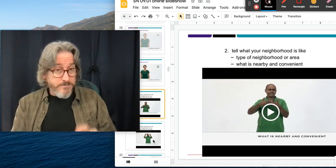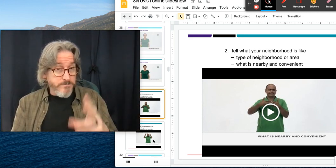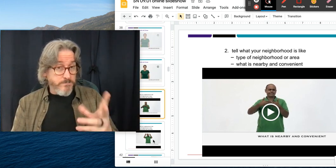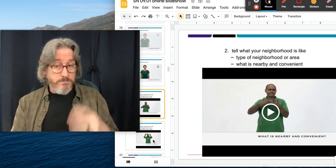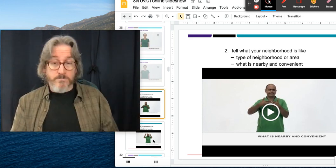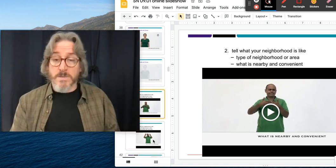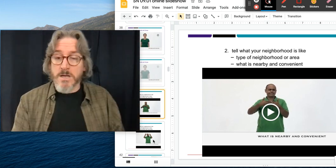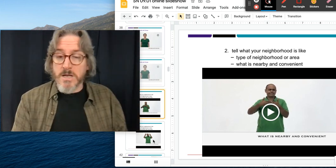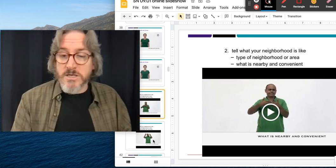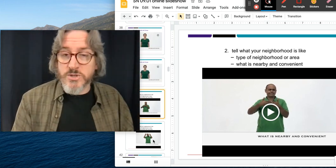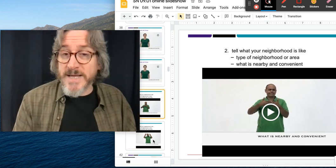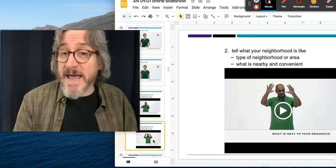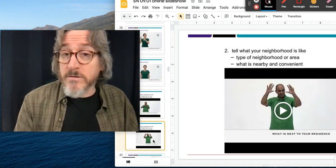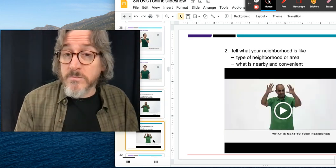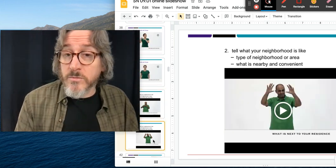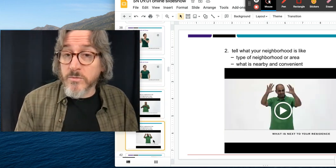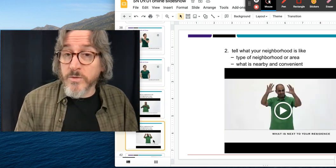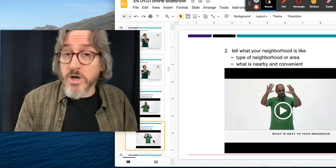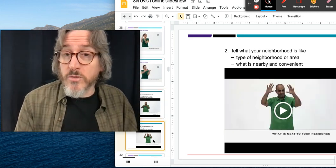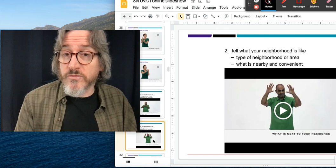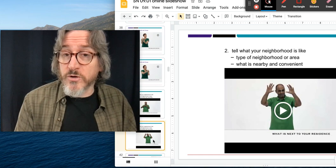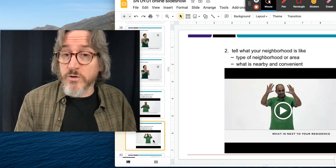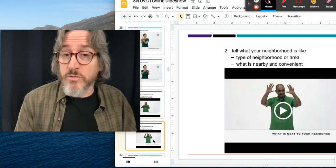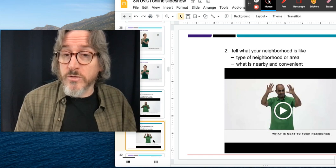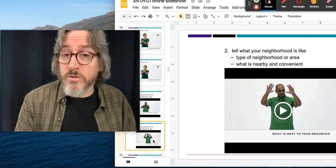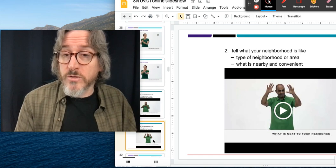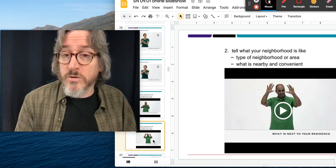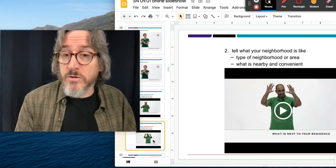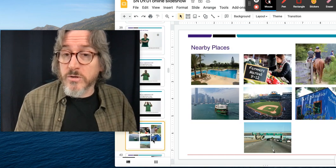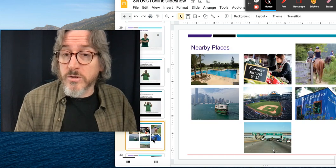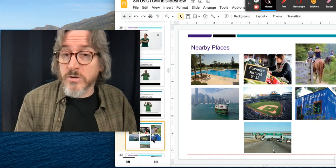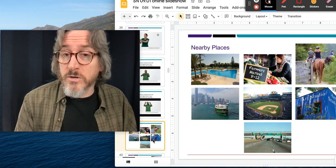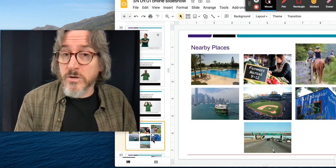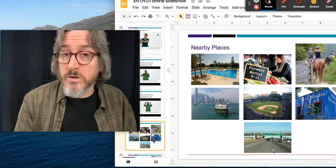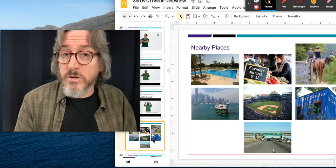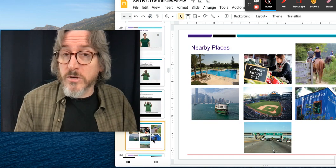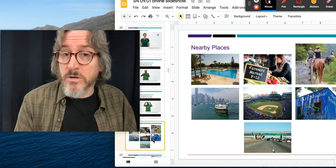convenient. So again, we go through